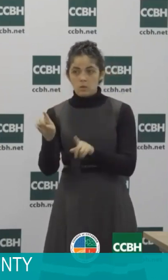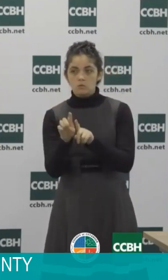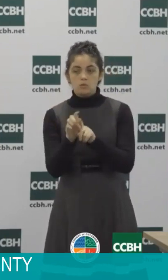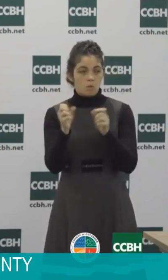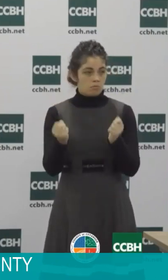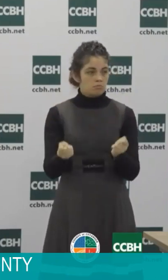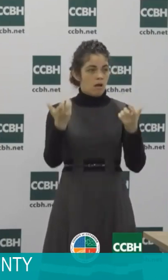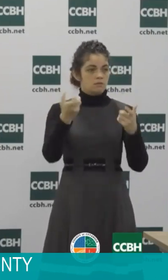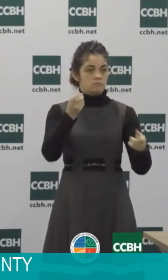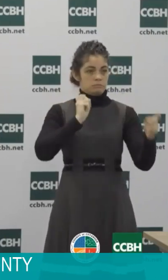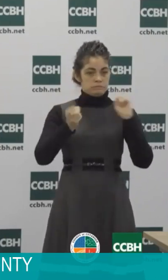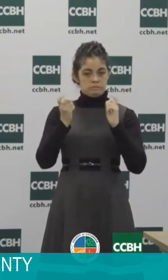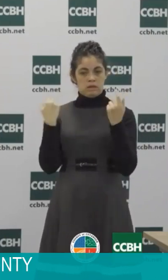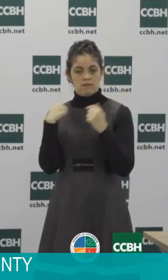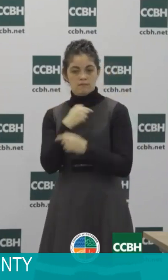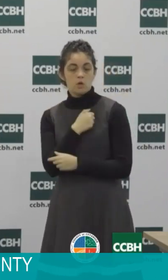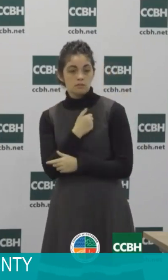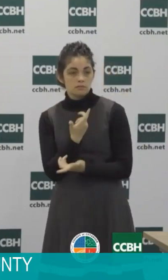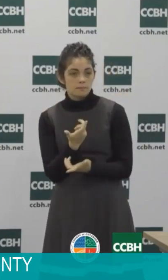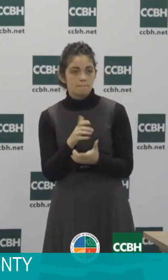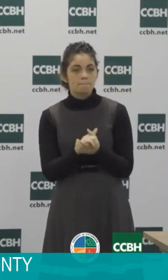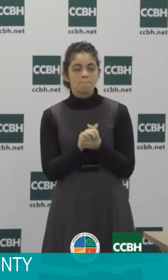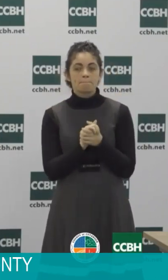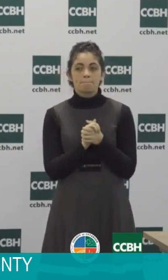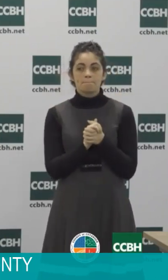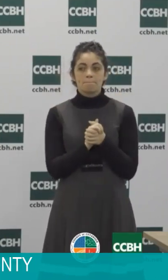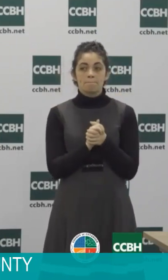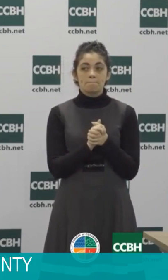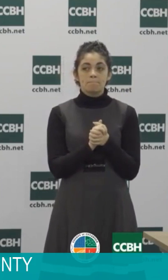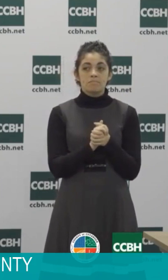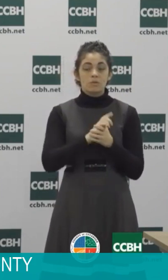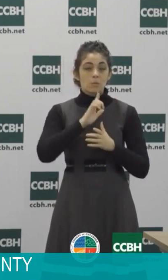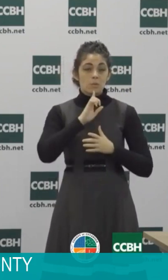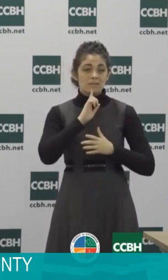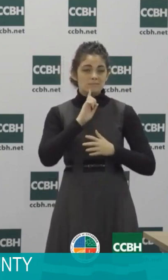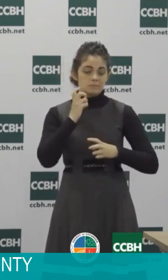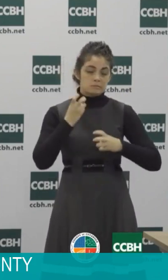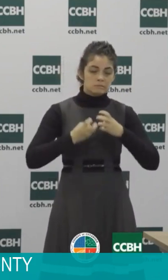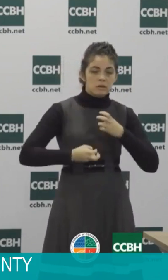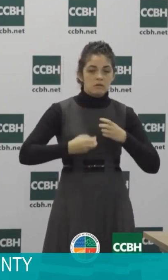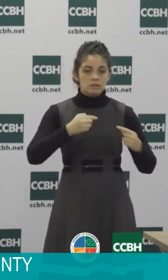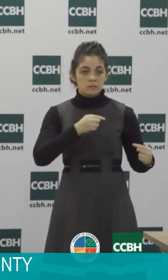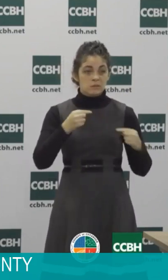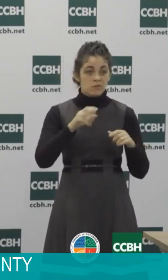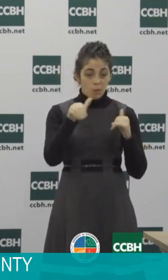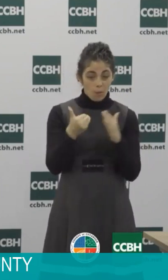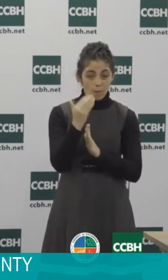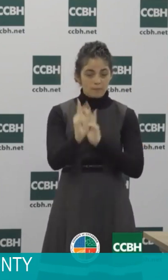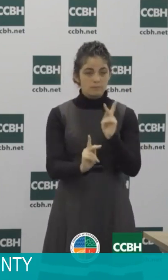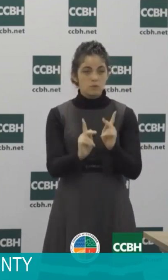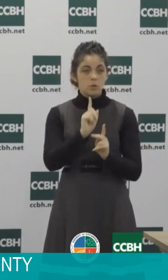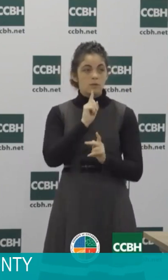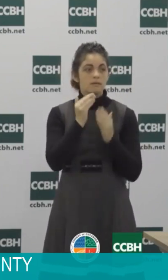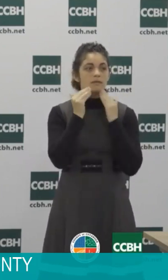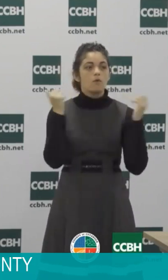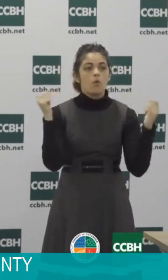gotten huge donations, huge numbers. This is a tough time for people, so whatever they can do, we appreciate.